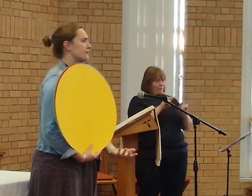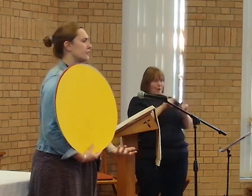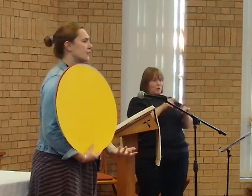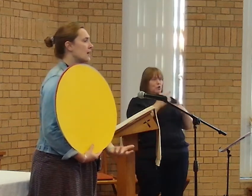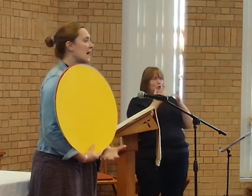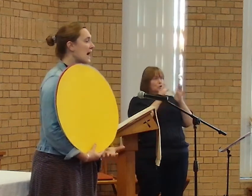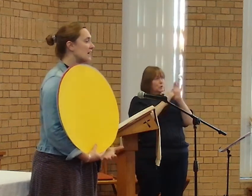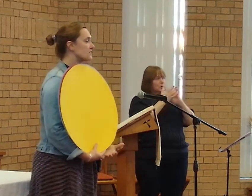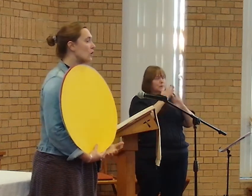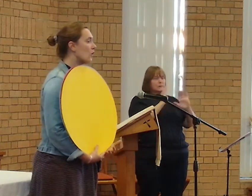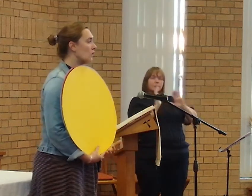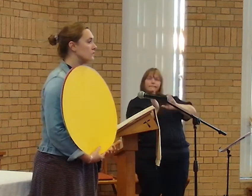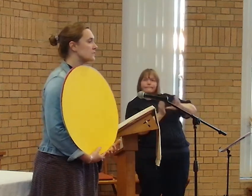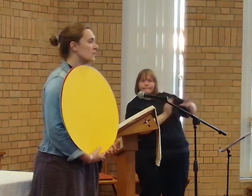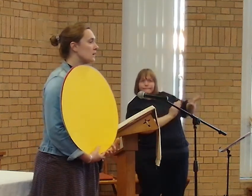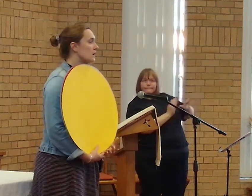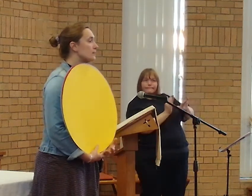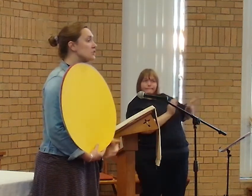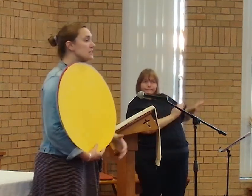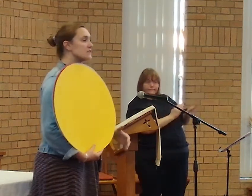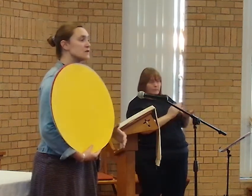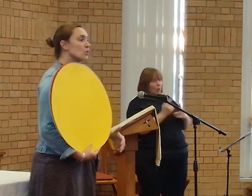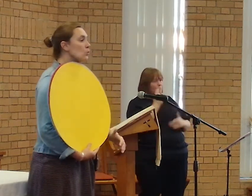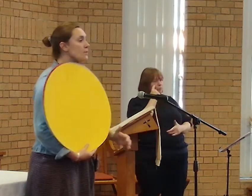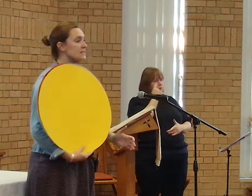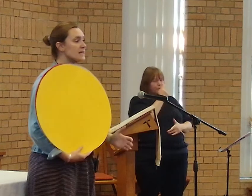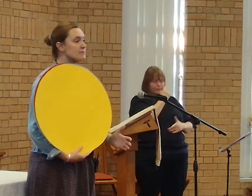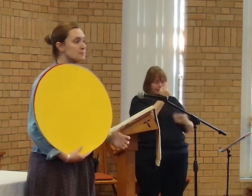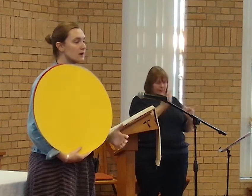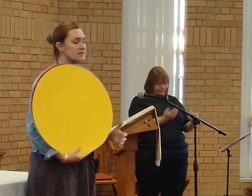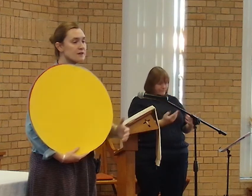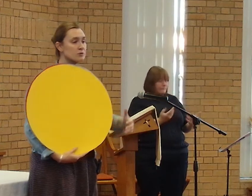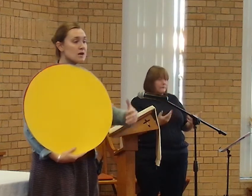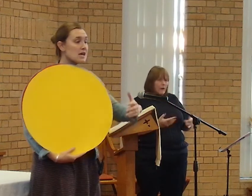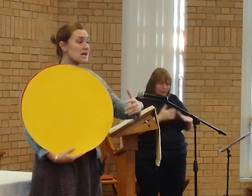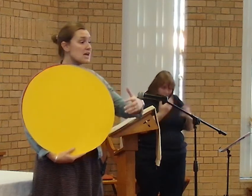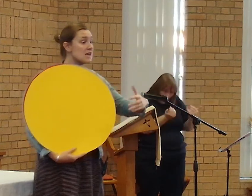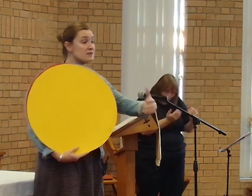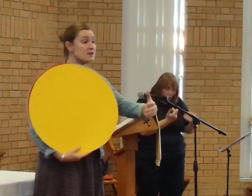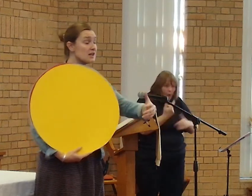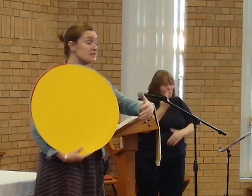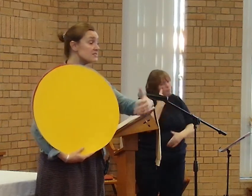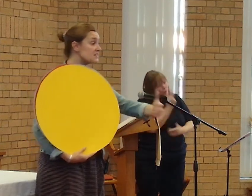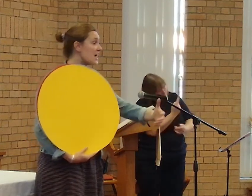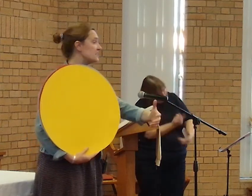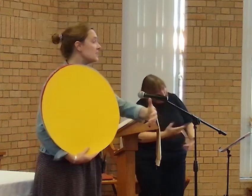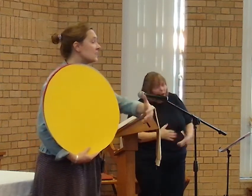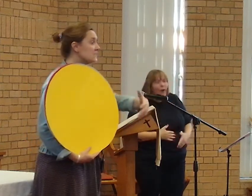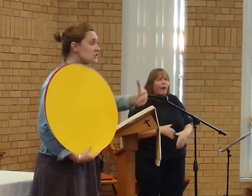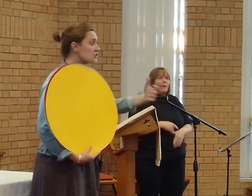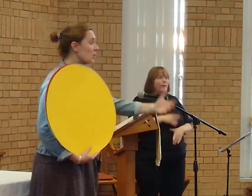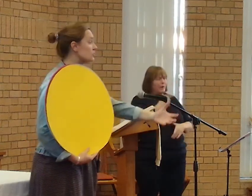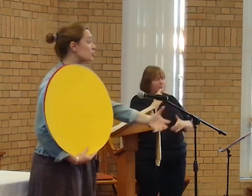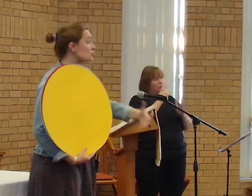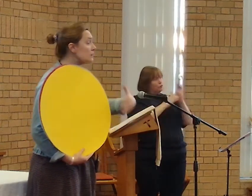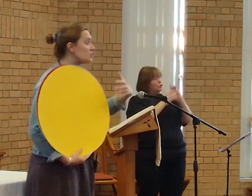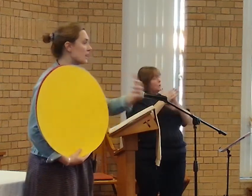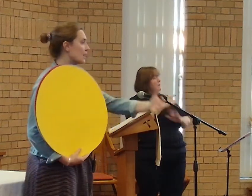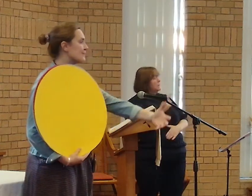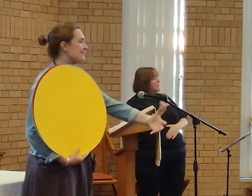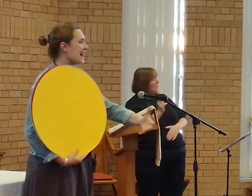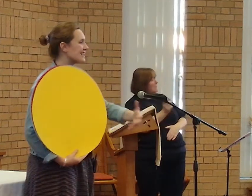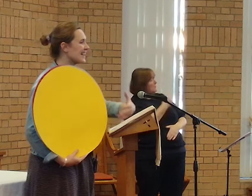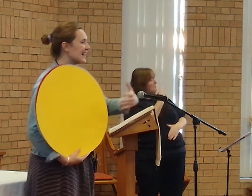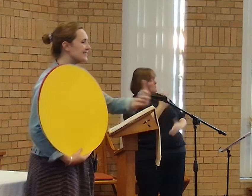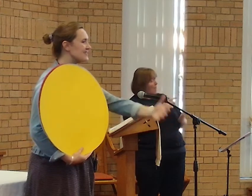himself as God. But Jesus won't be tempted by the devil. Instead, he just quotes